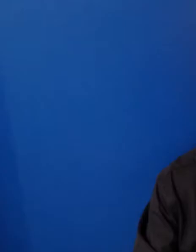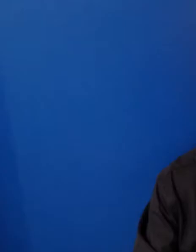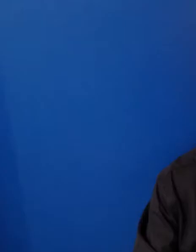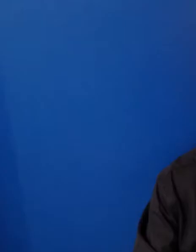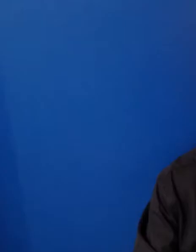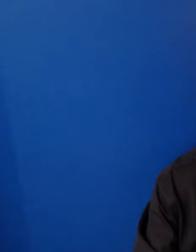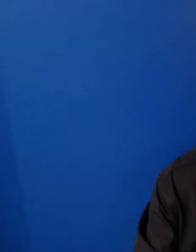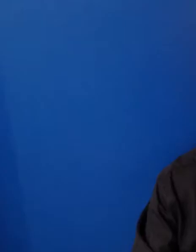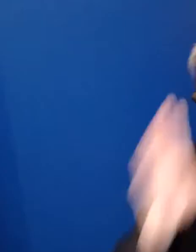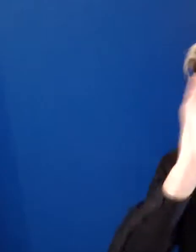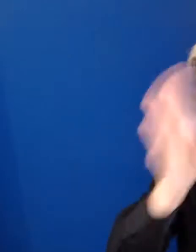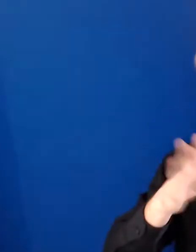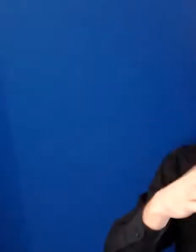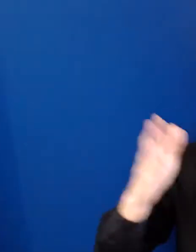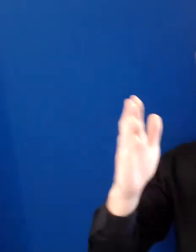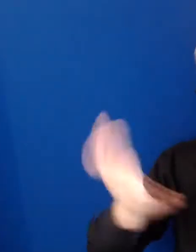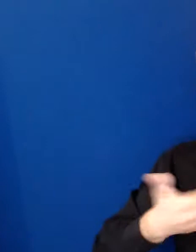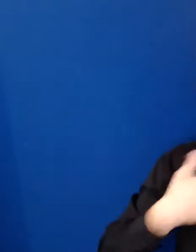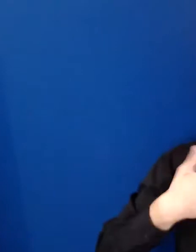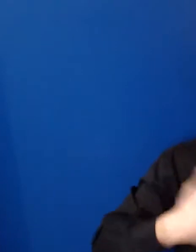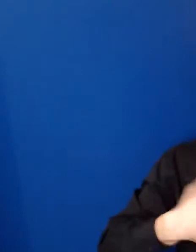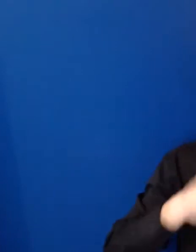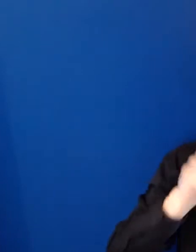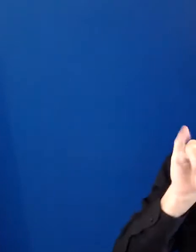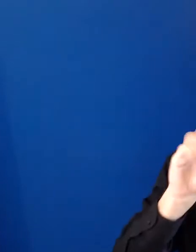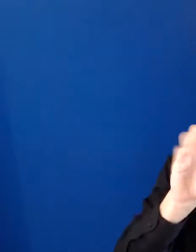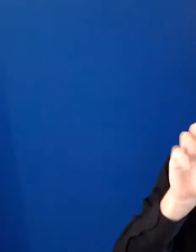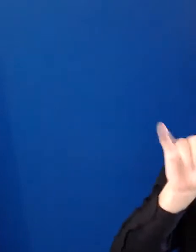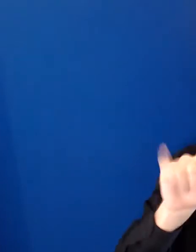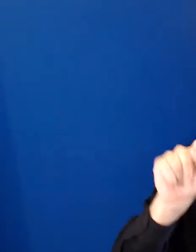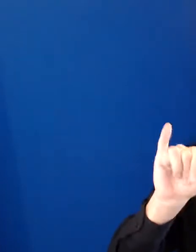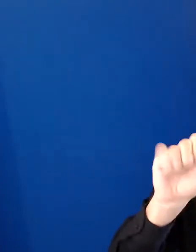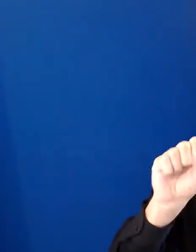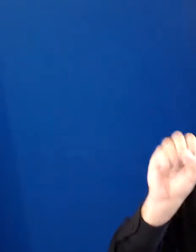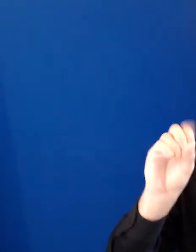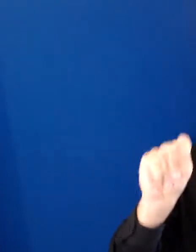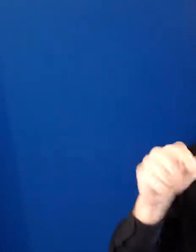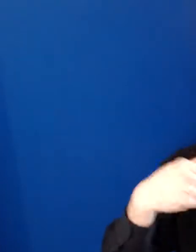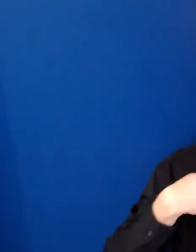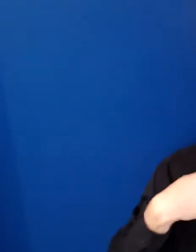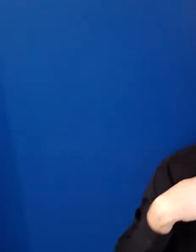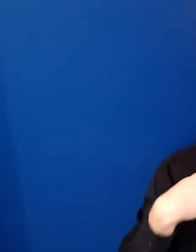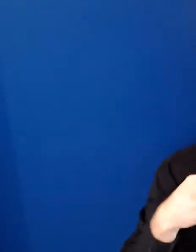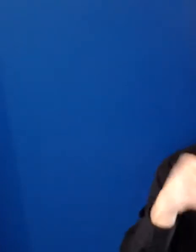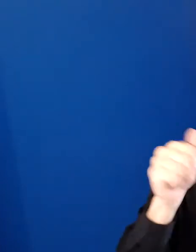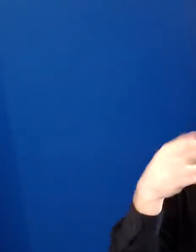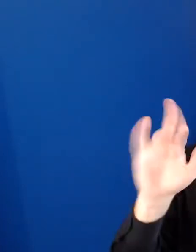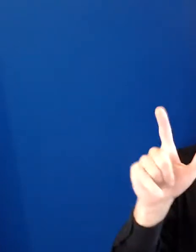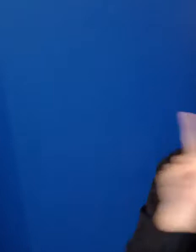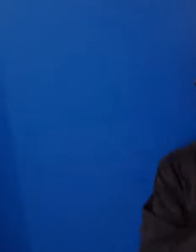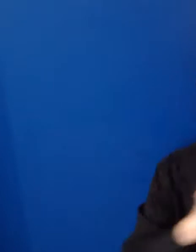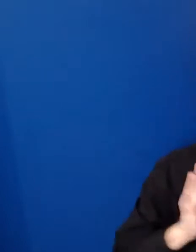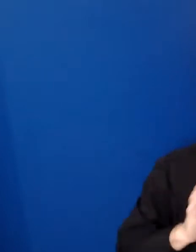All, my name is Kimberly Tiso, and I'm an April board member and facilitator for today's call for the session